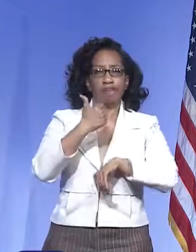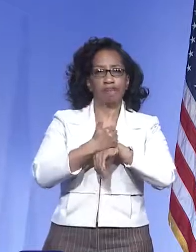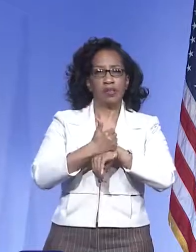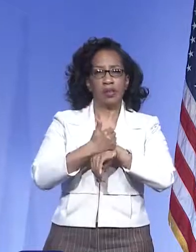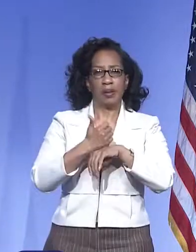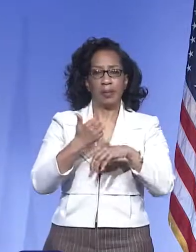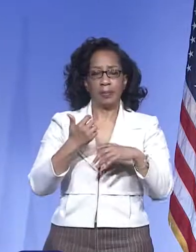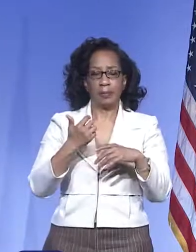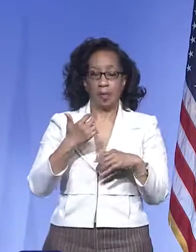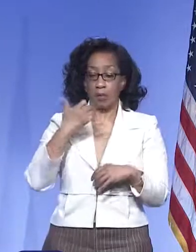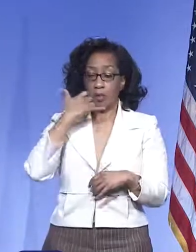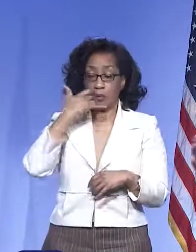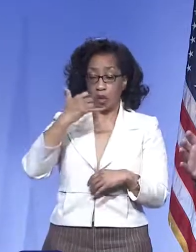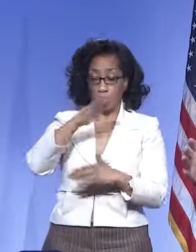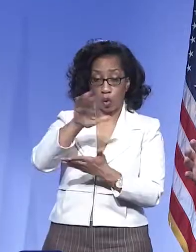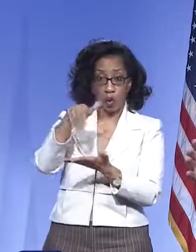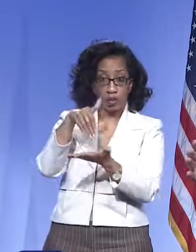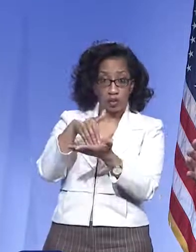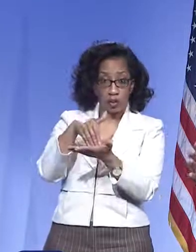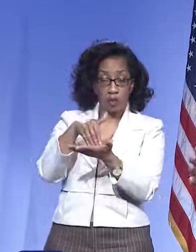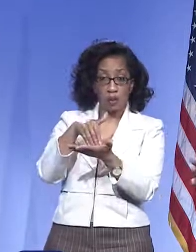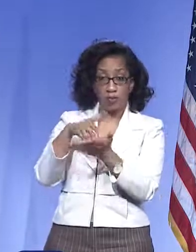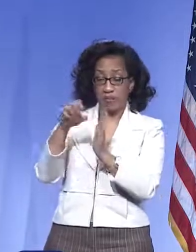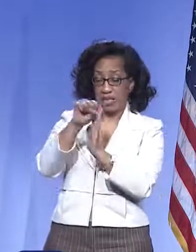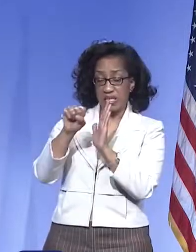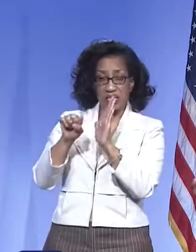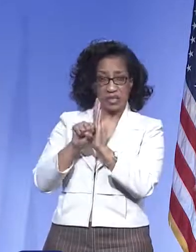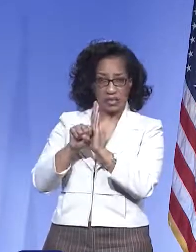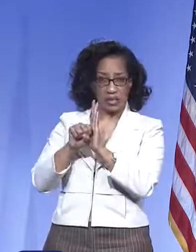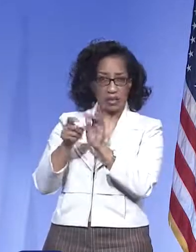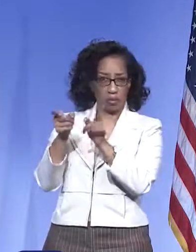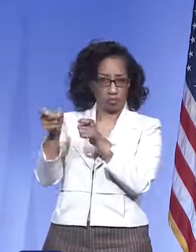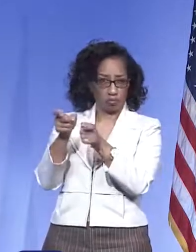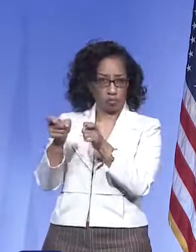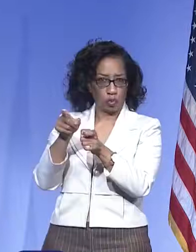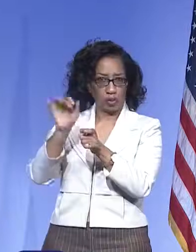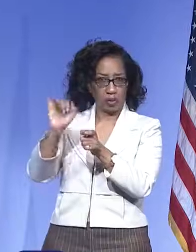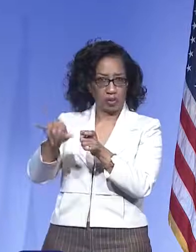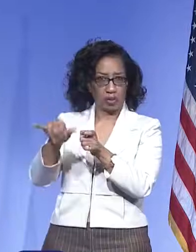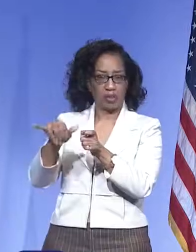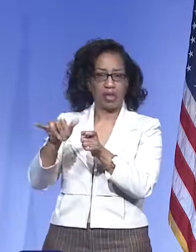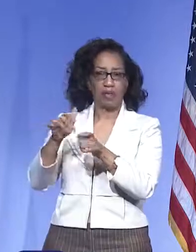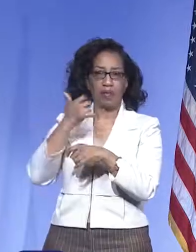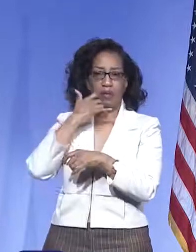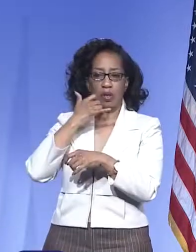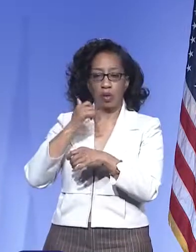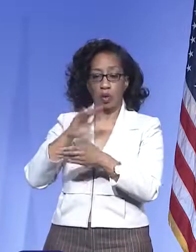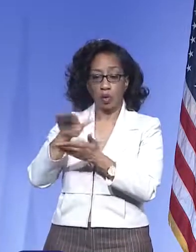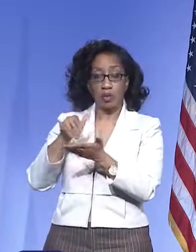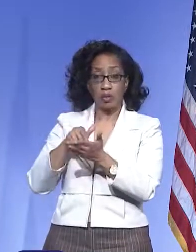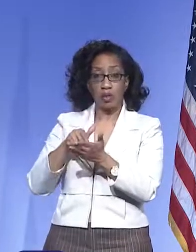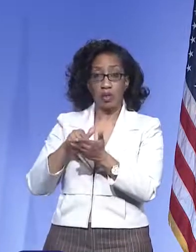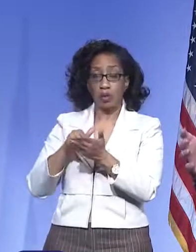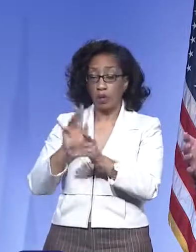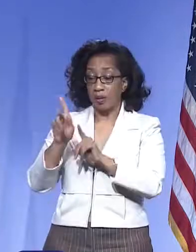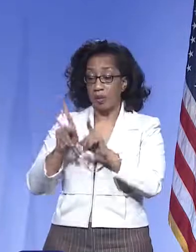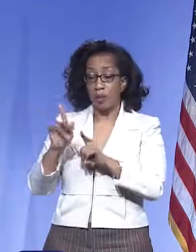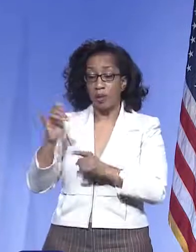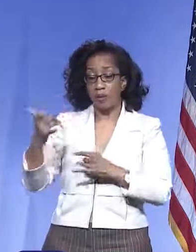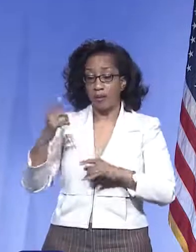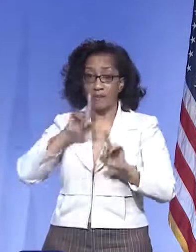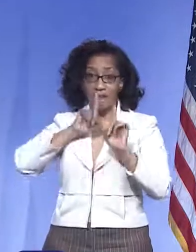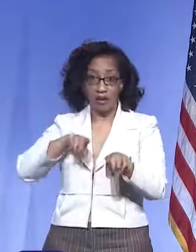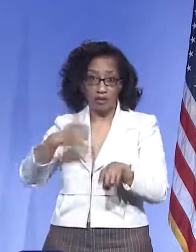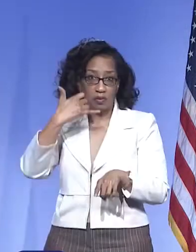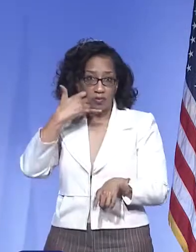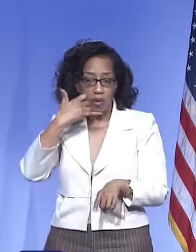worked with the call center. As you know, it's a state-run call center. They are essentially going to double the number of call takers as we move into this